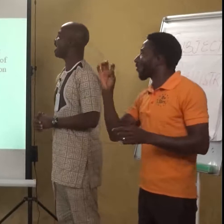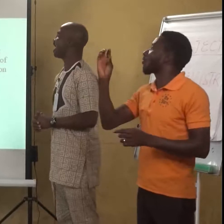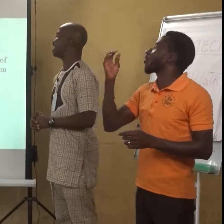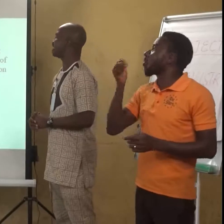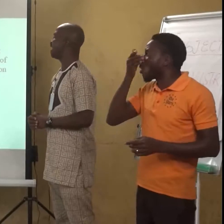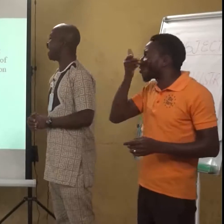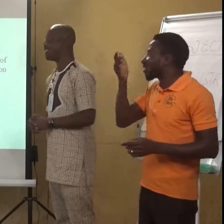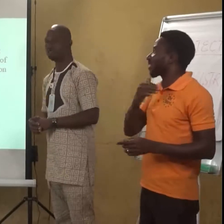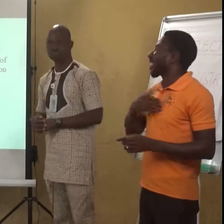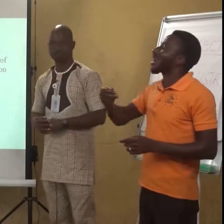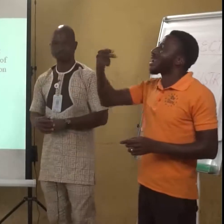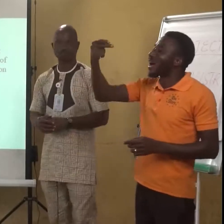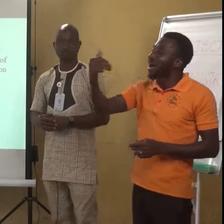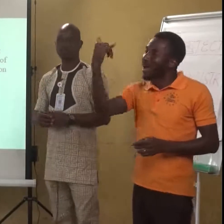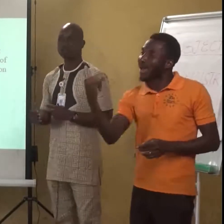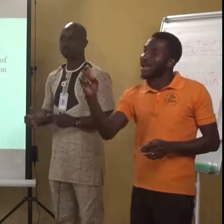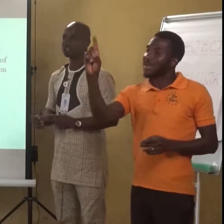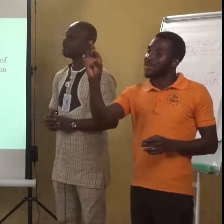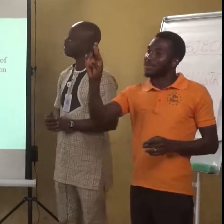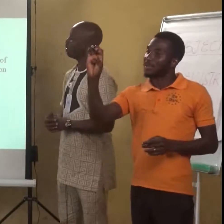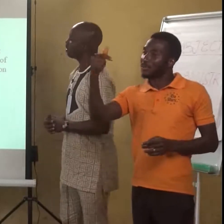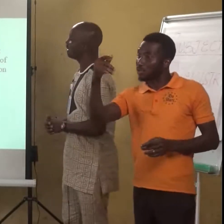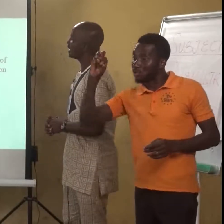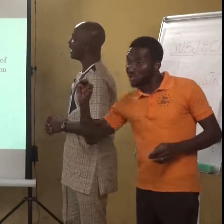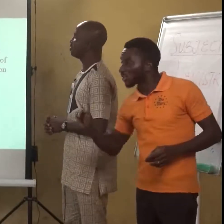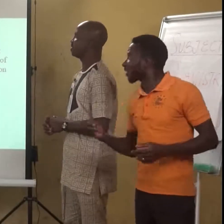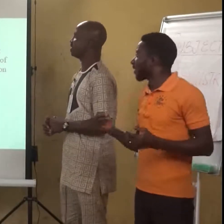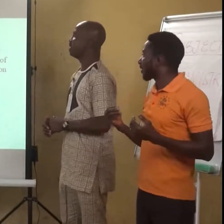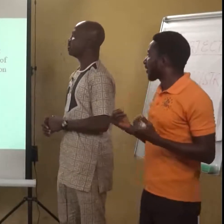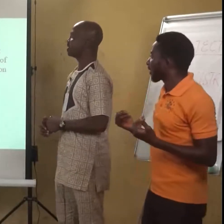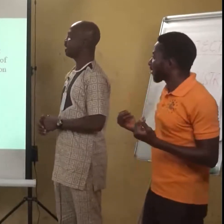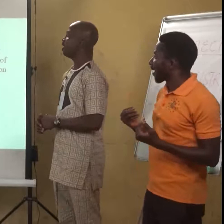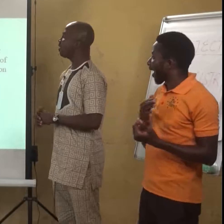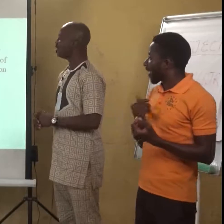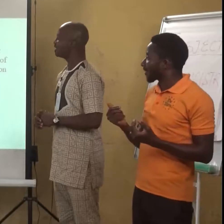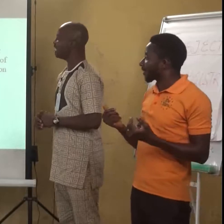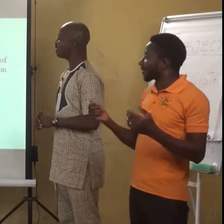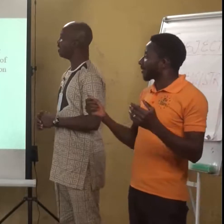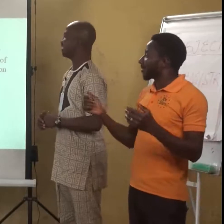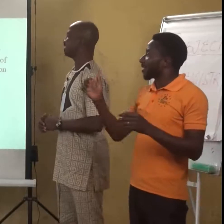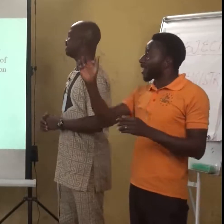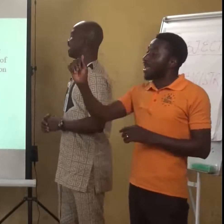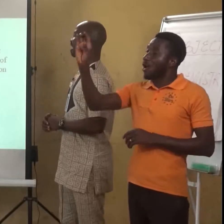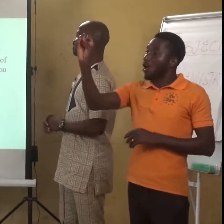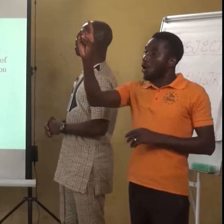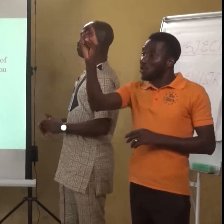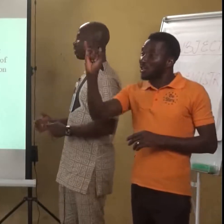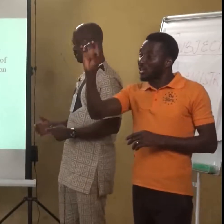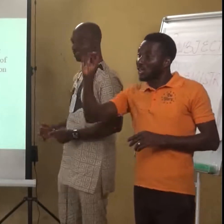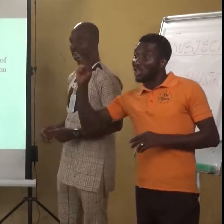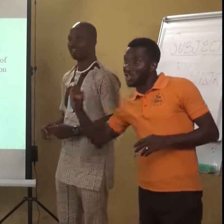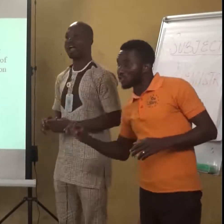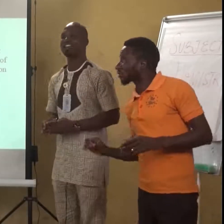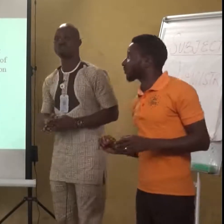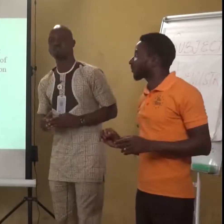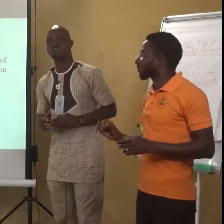oxygen and hydrogen. In terms of oxygen and hydrogen, we say oxidation is the addition of